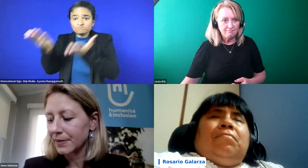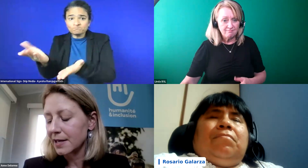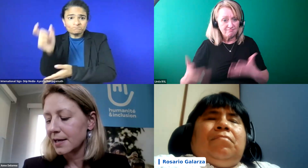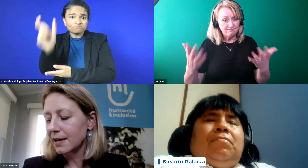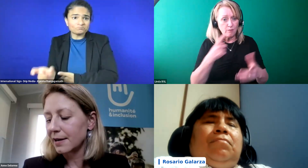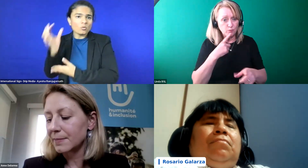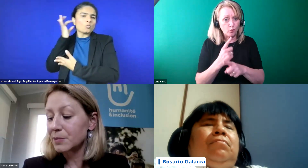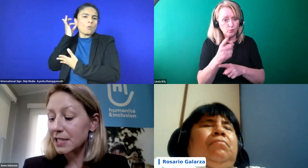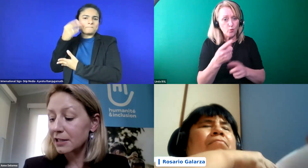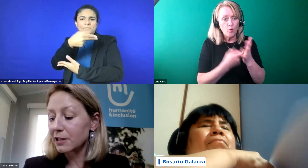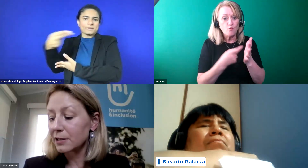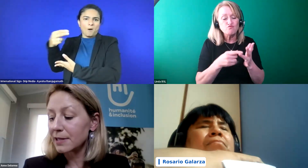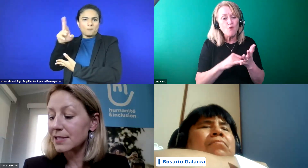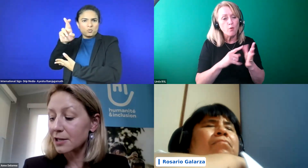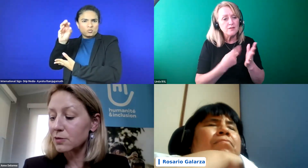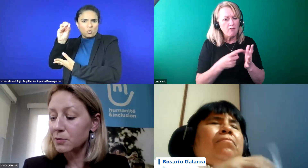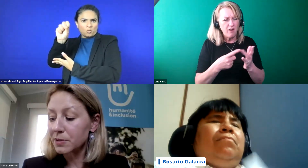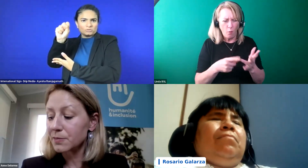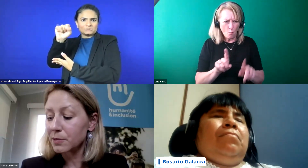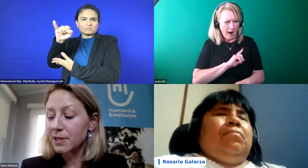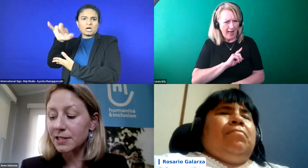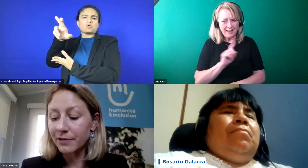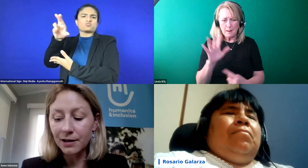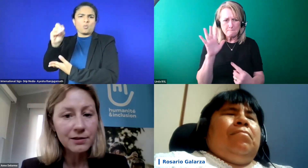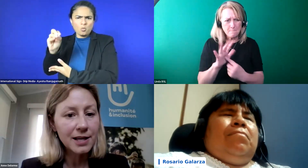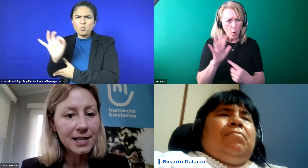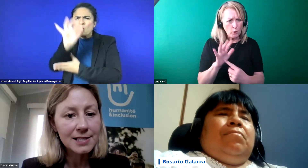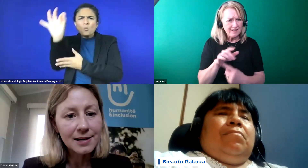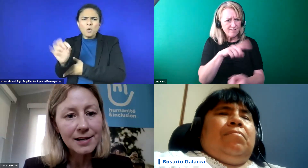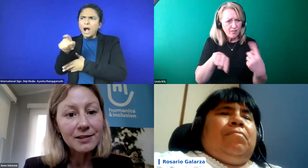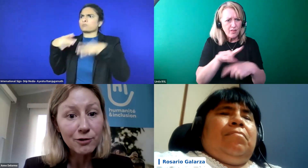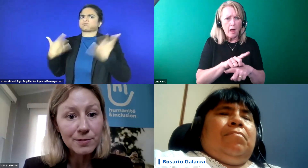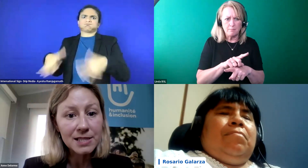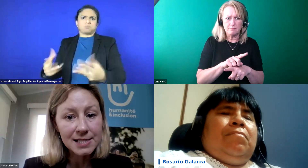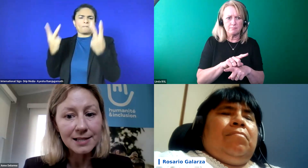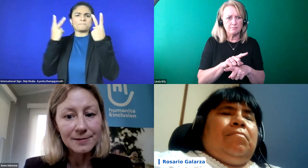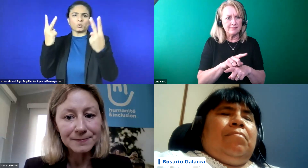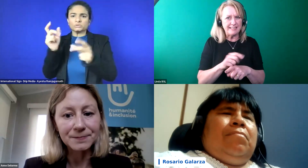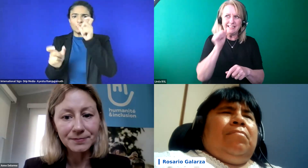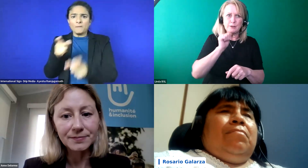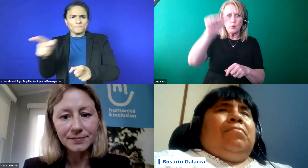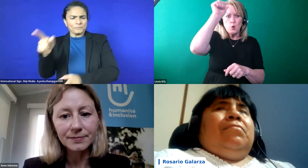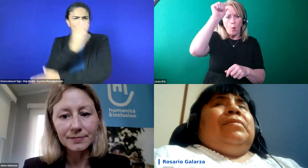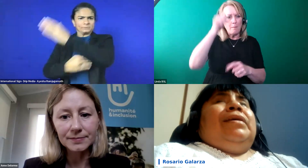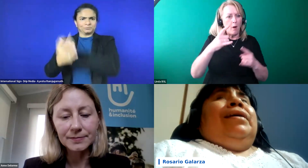health, particularly around sexual and reproductive health and informed consent?